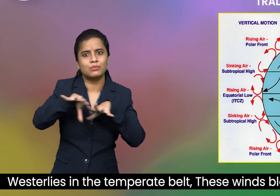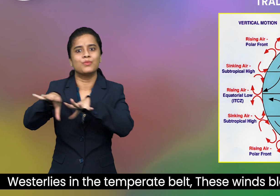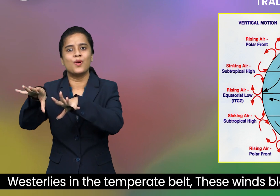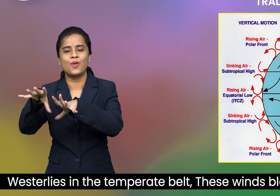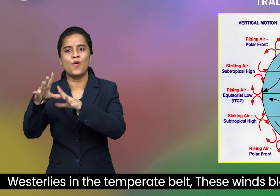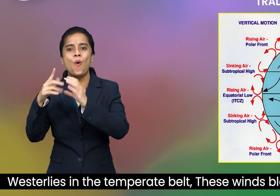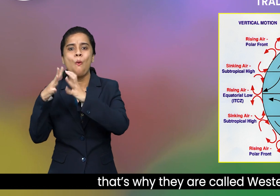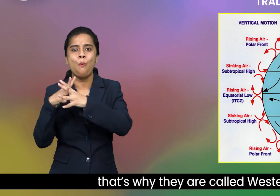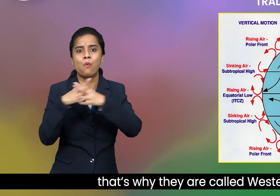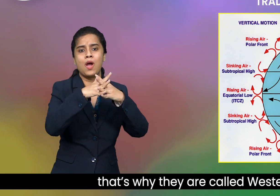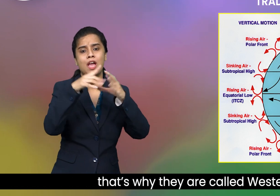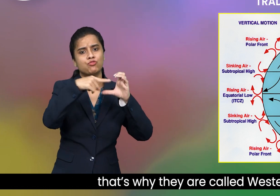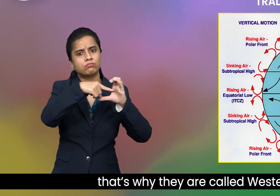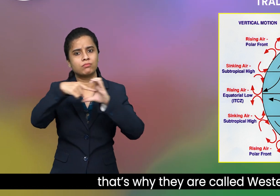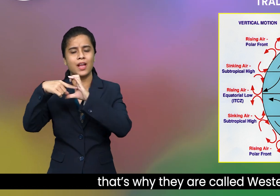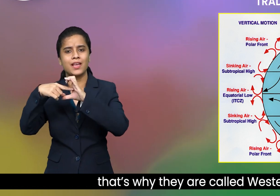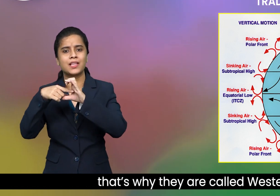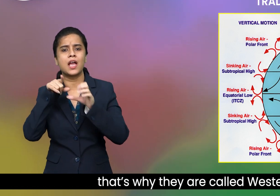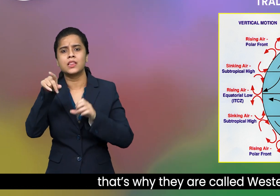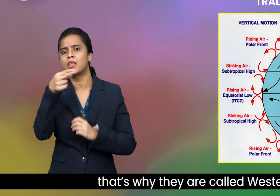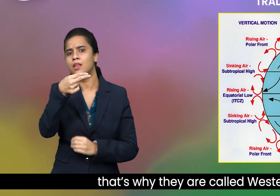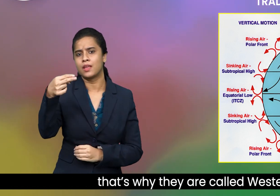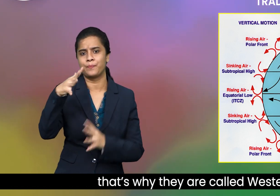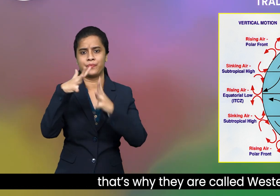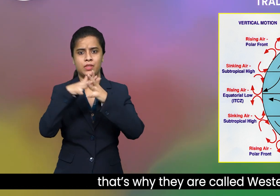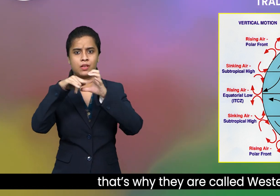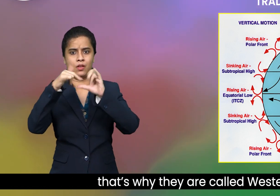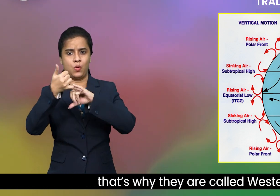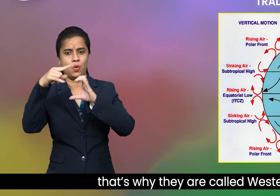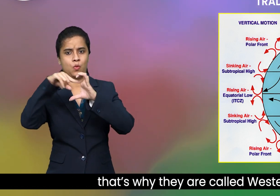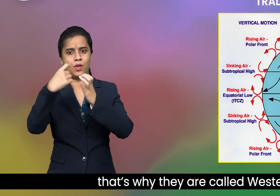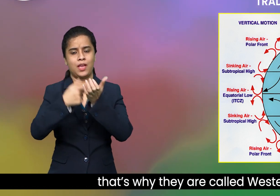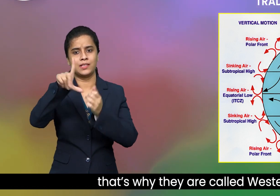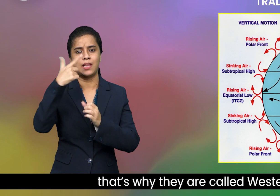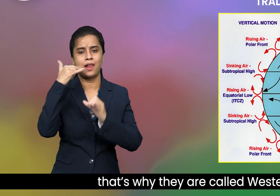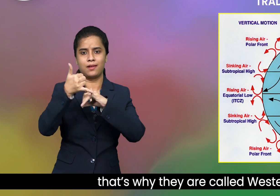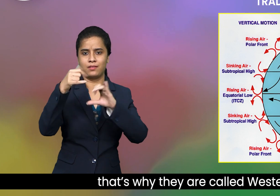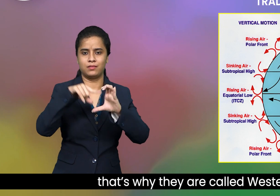east. That's why they are called westerlies.